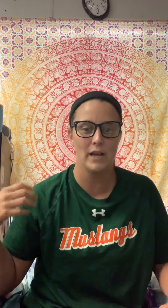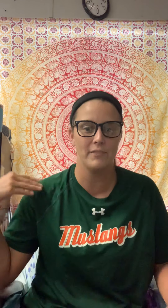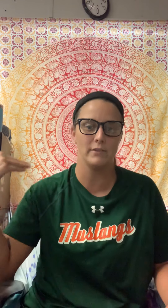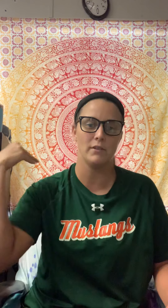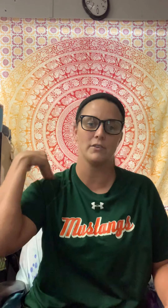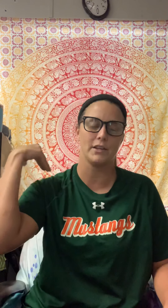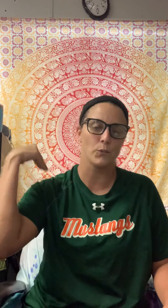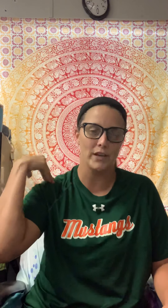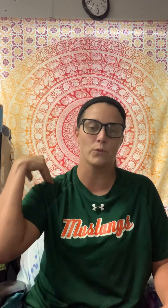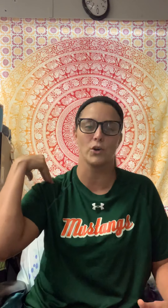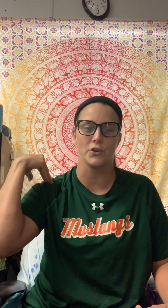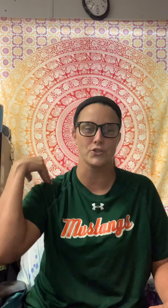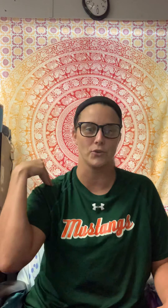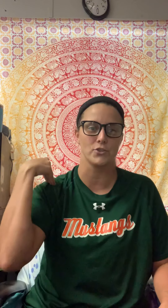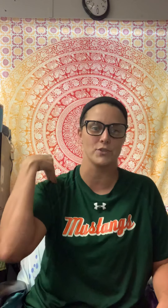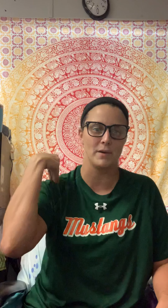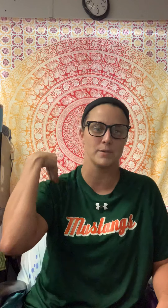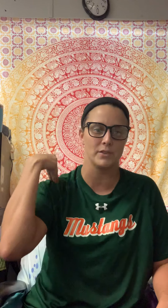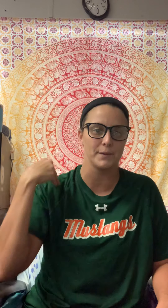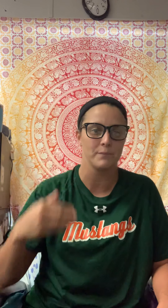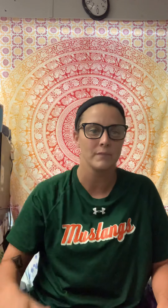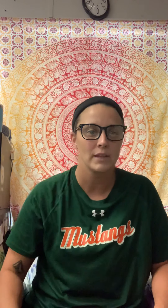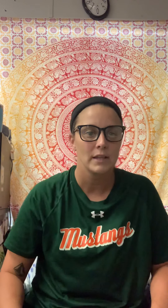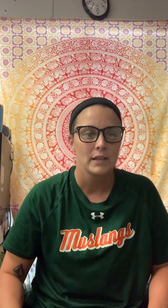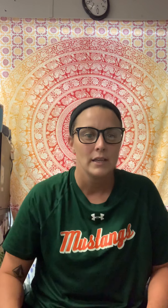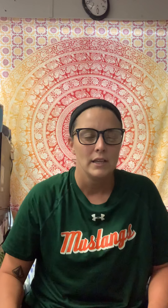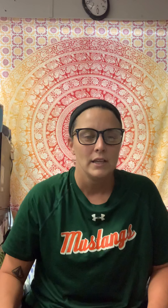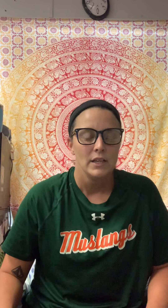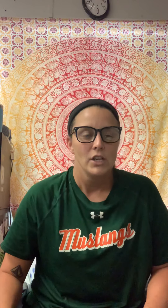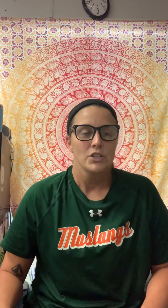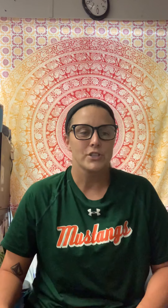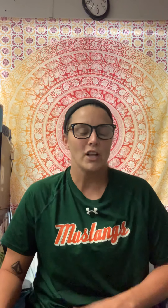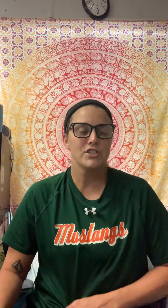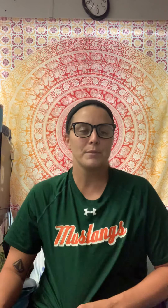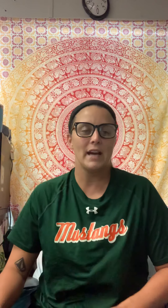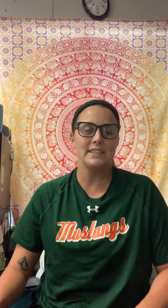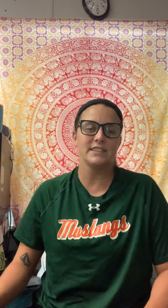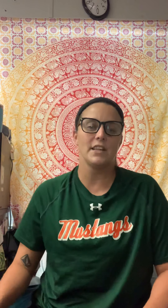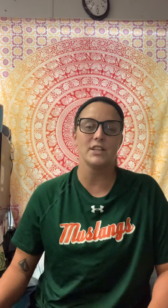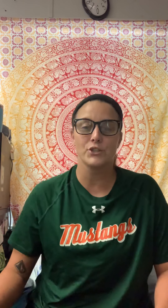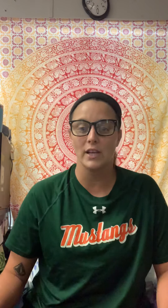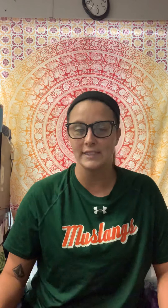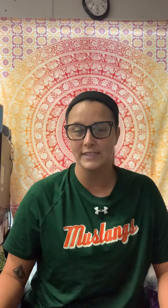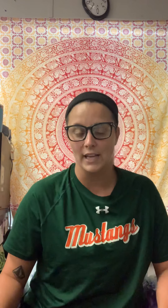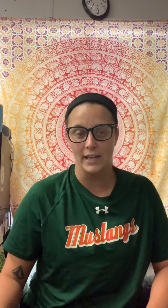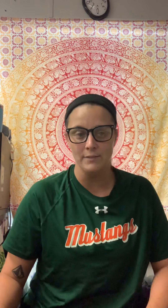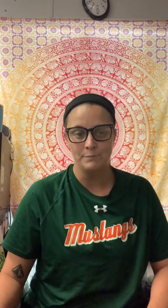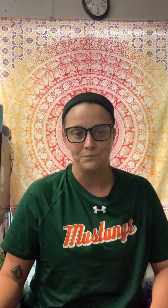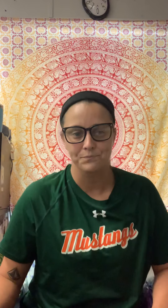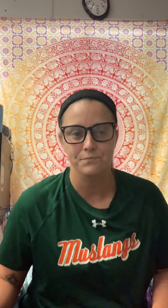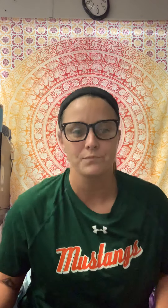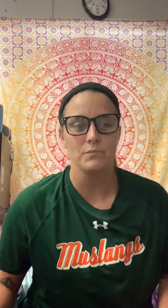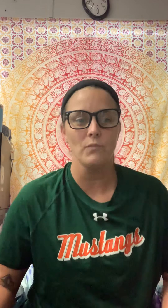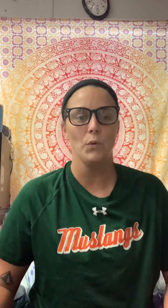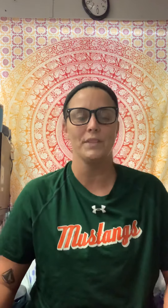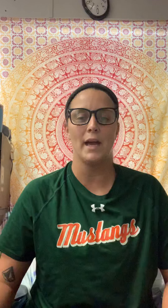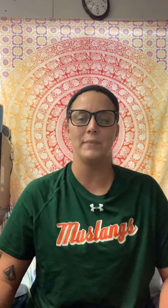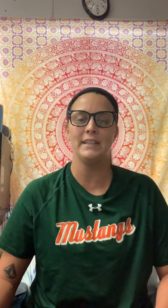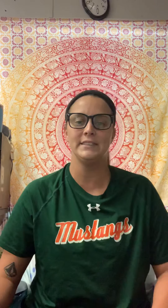have it, like the weight of the world on your shoulders, responsibility. Scholarship, guys, is an initialized sign. What that means is